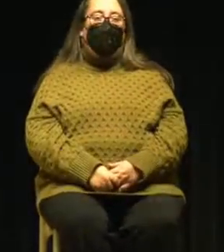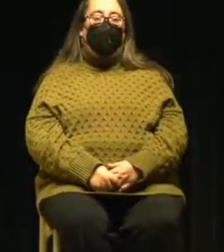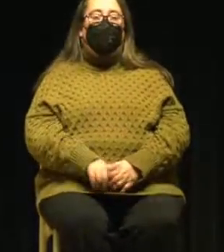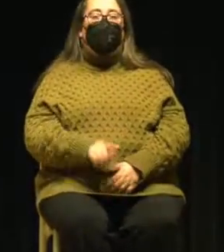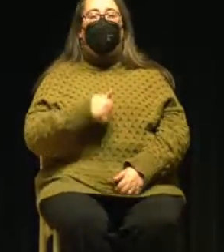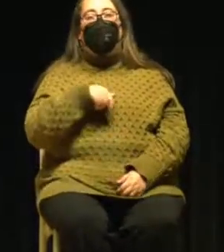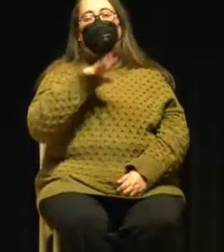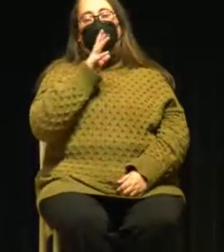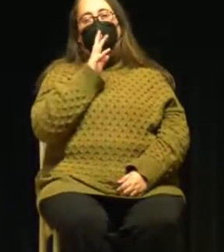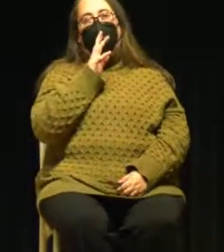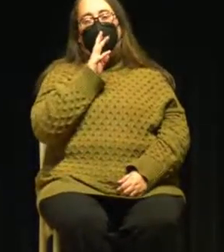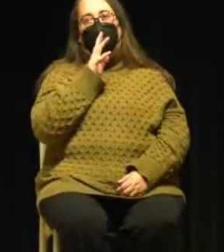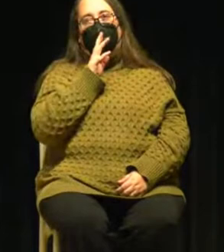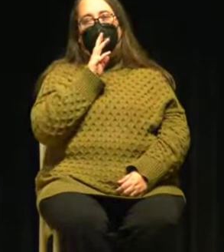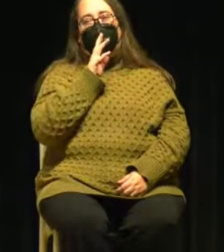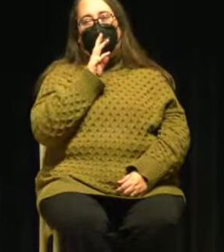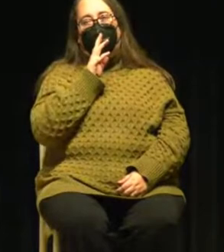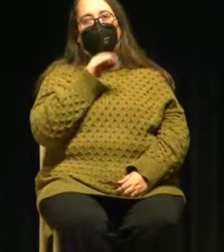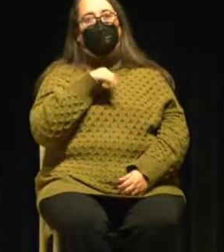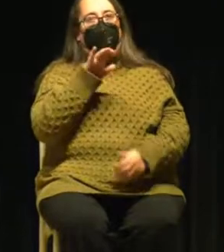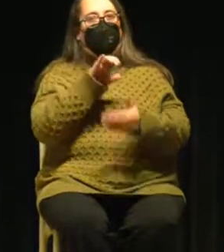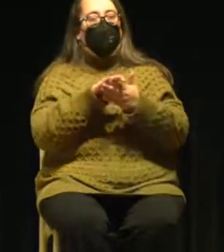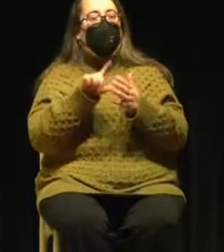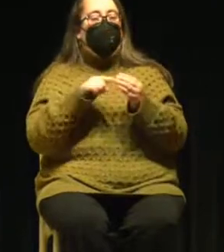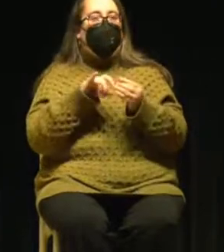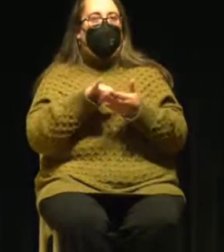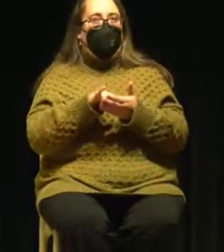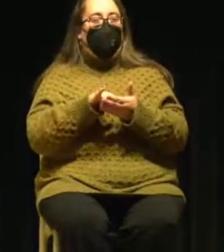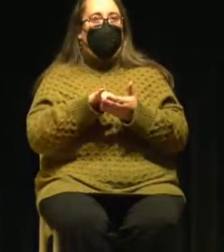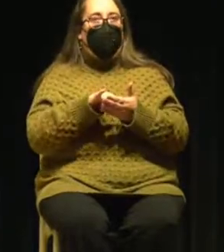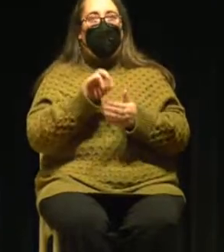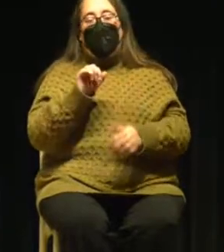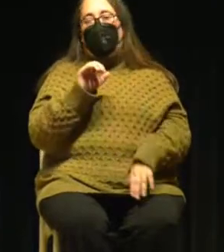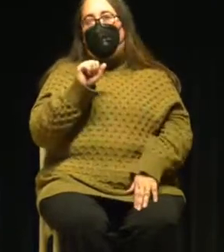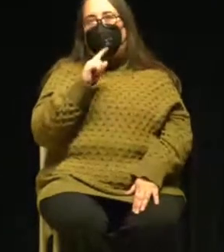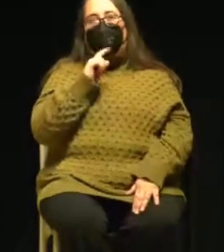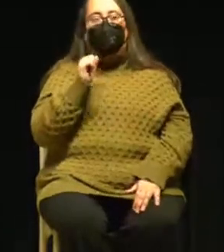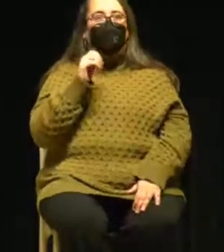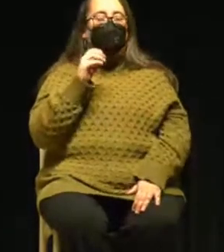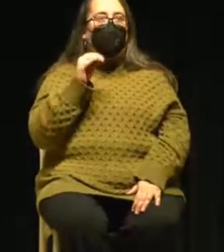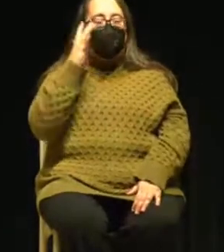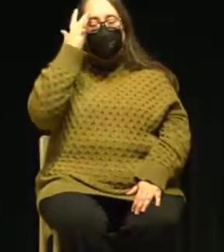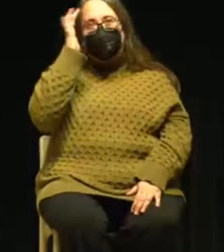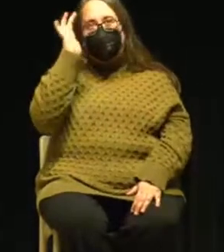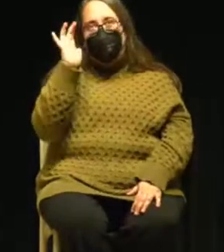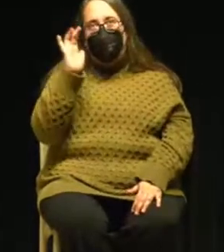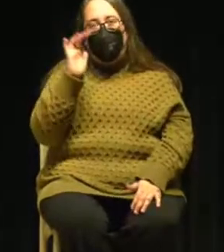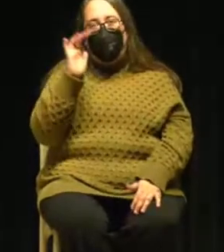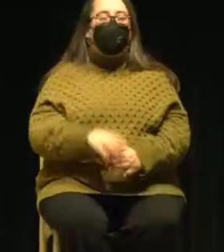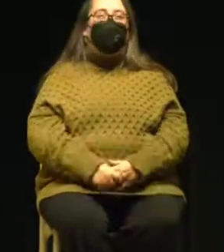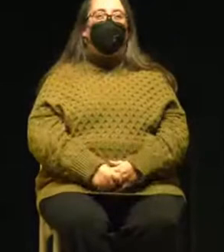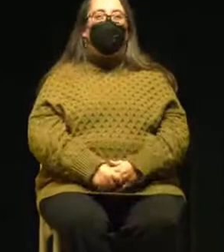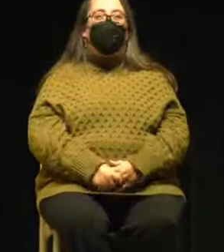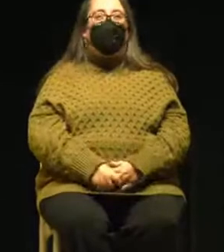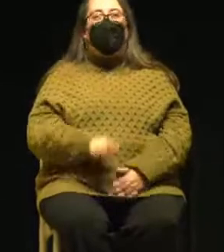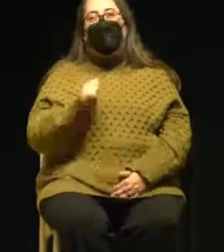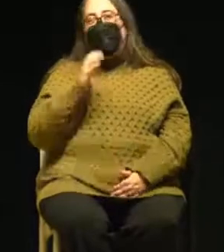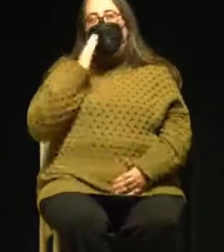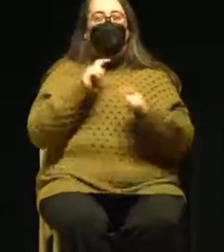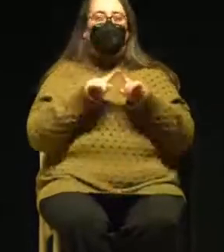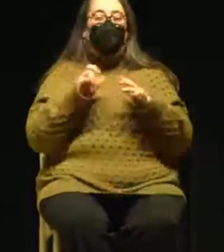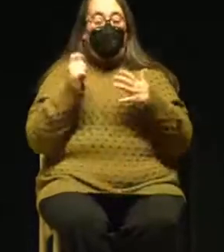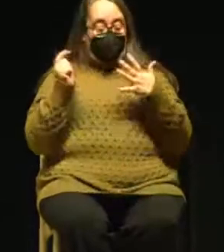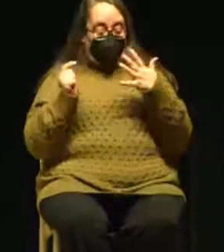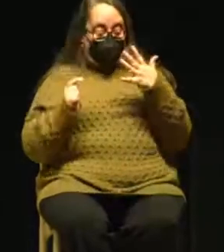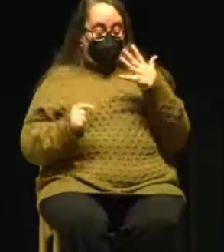I was talking, I don't know. I was talking to my husband about this event. And I was like, Rabia is just like so smart. Like, you just know how to do